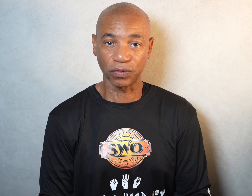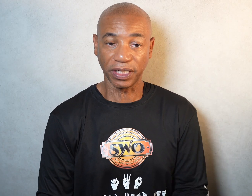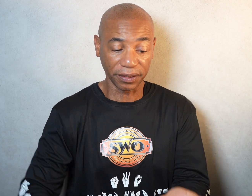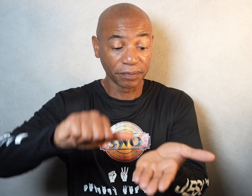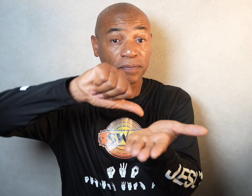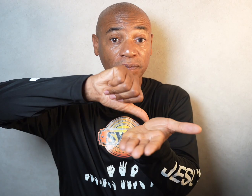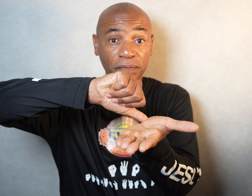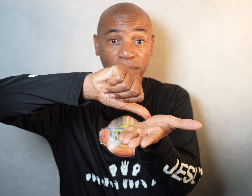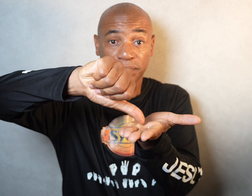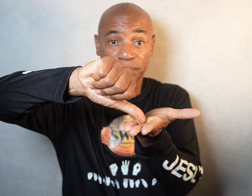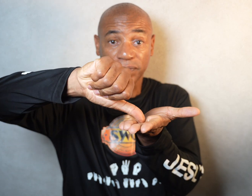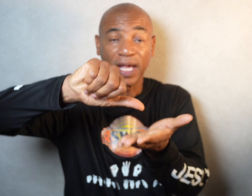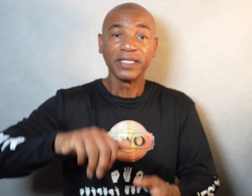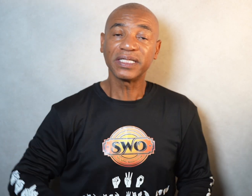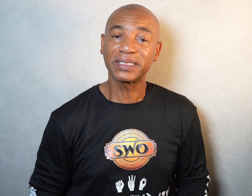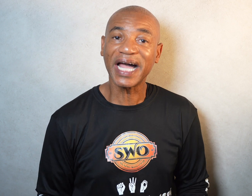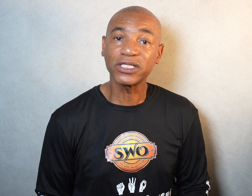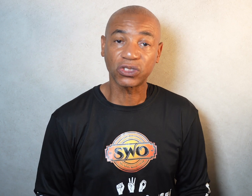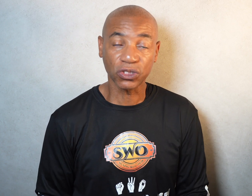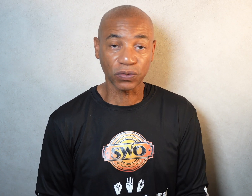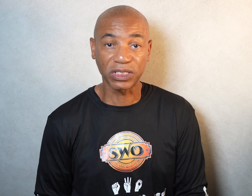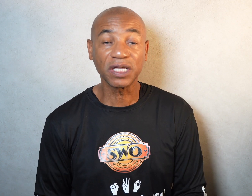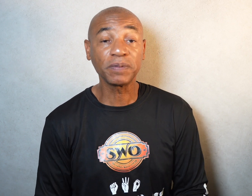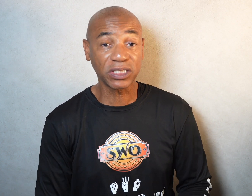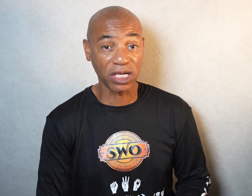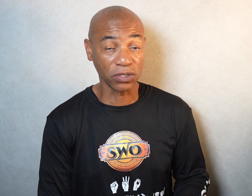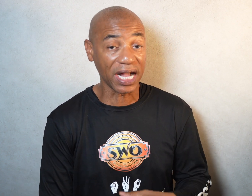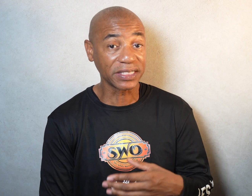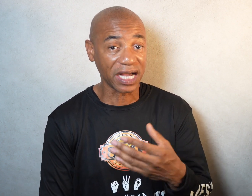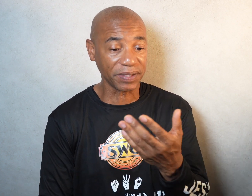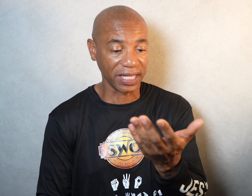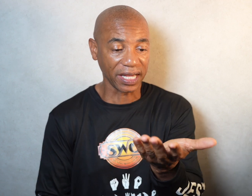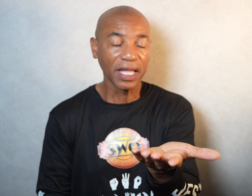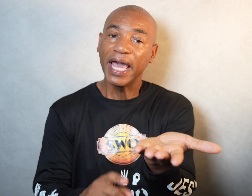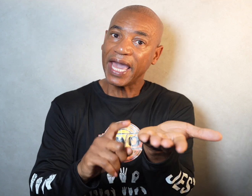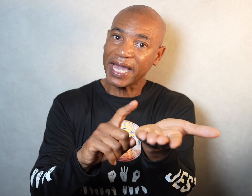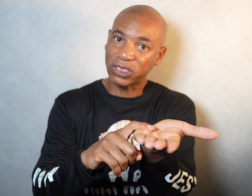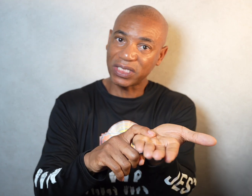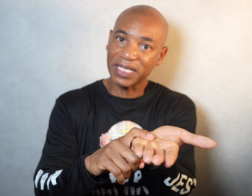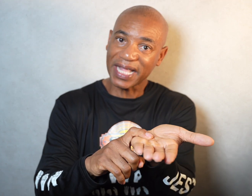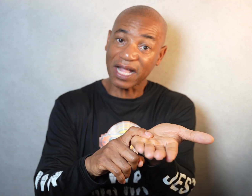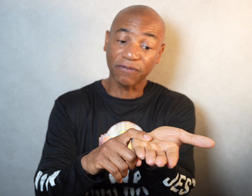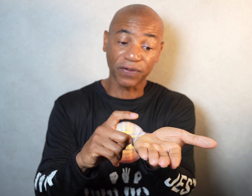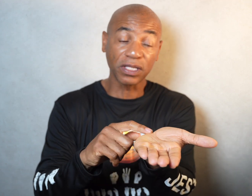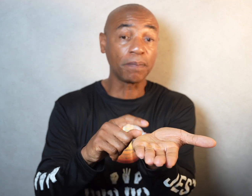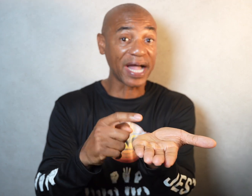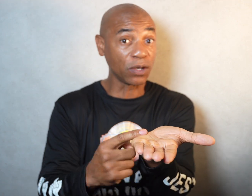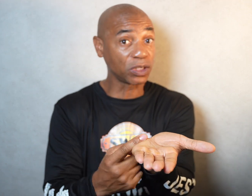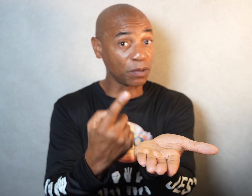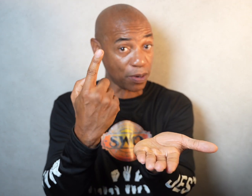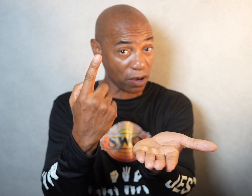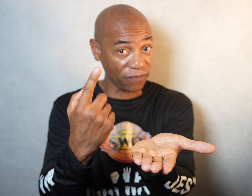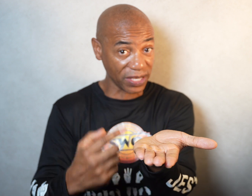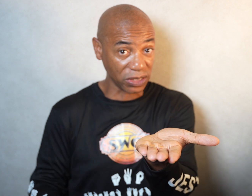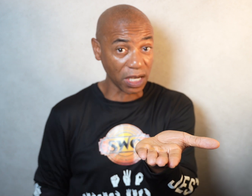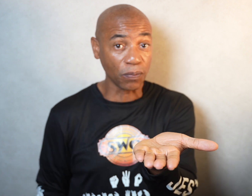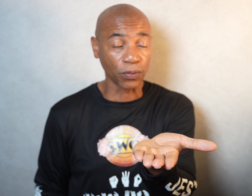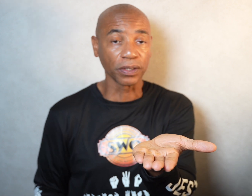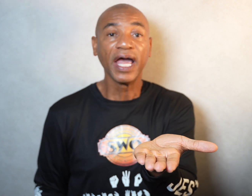surgery. To sign surgery, simply take your non-dominant hand, extend that out in front of the body with the palm facing upward.